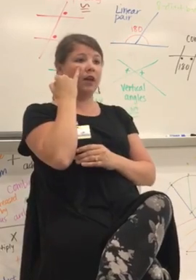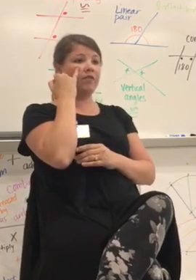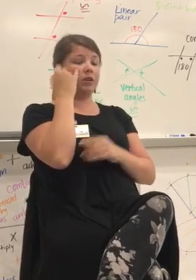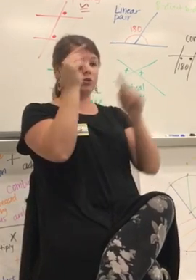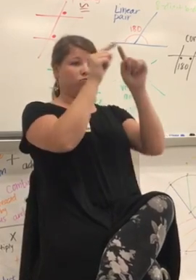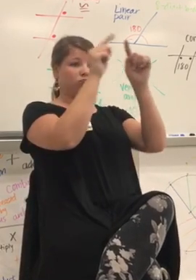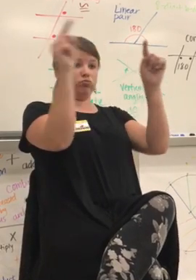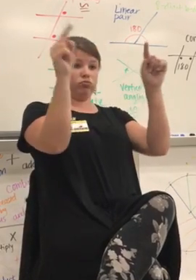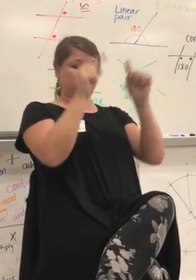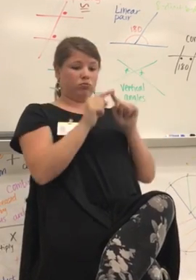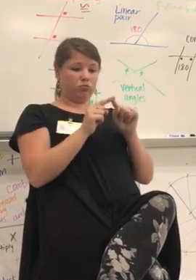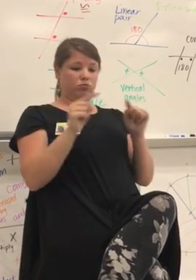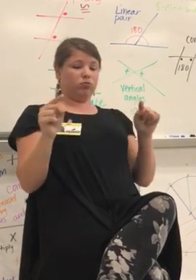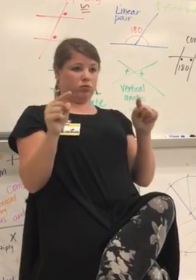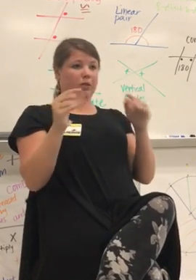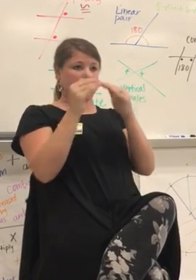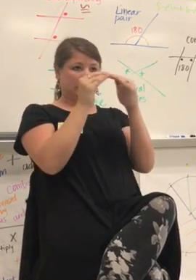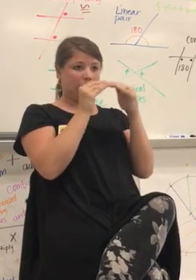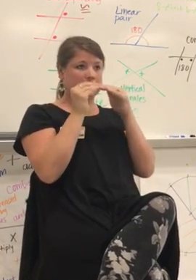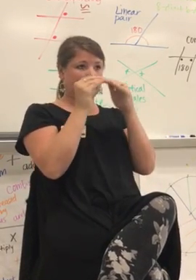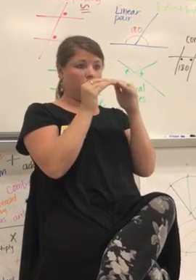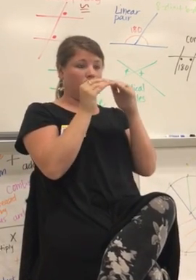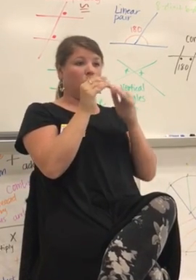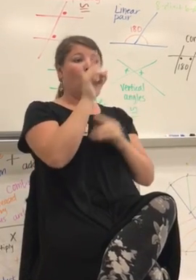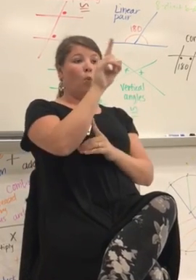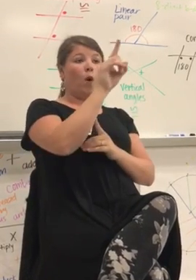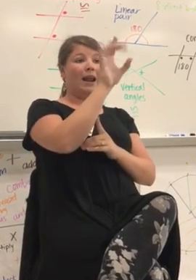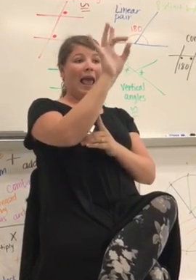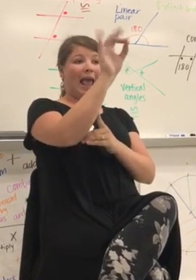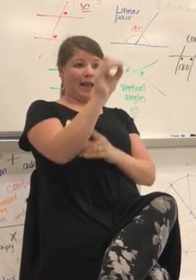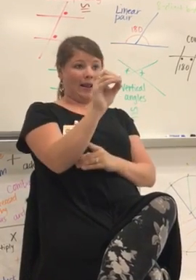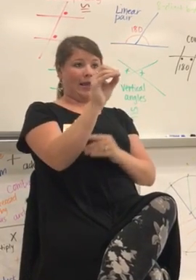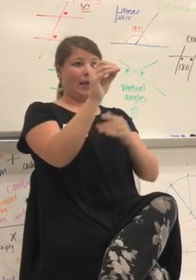180 minus 54. What's that give us?